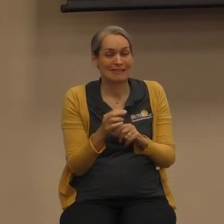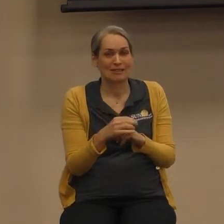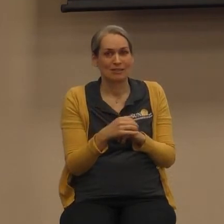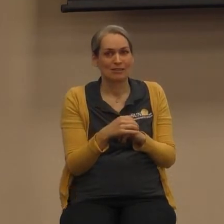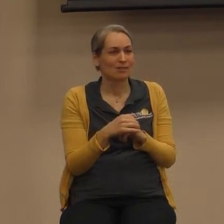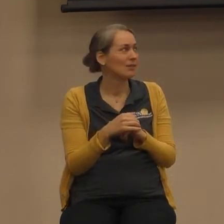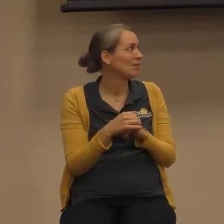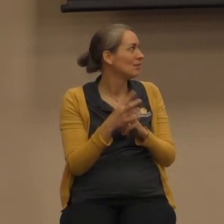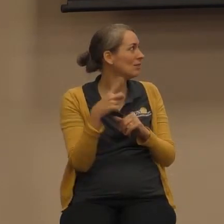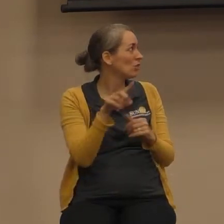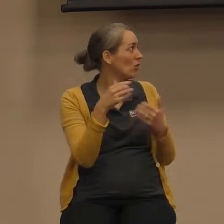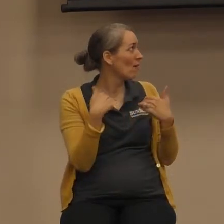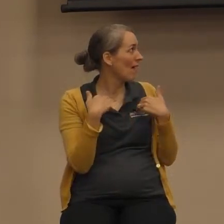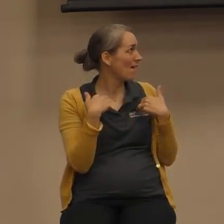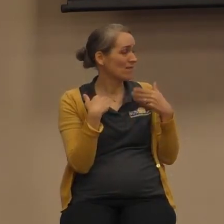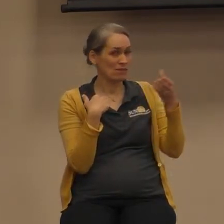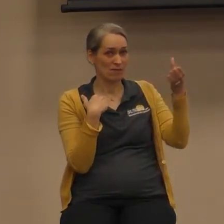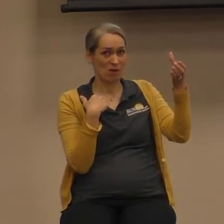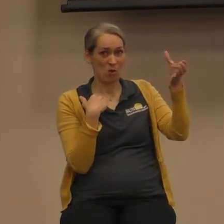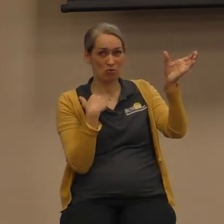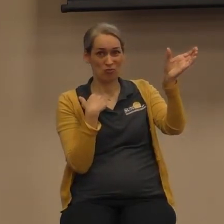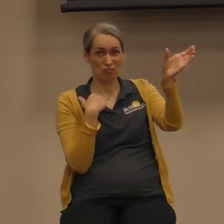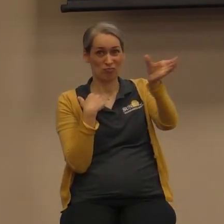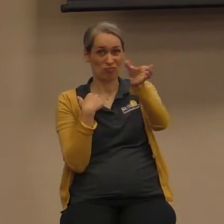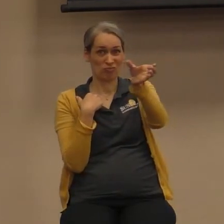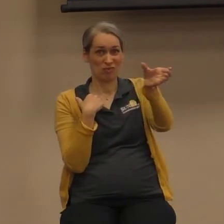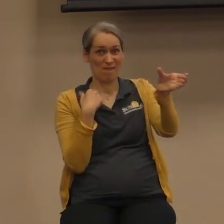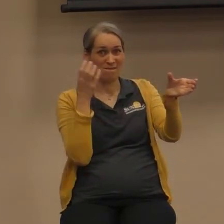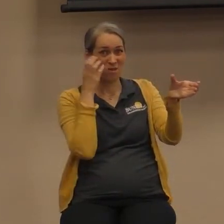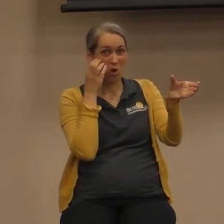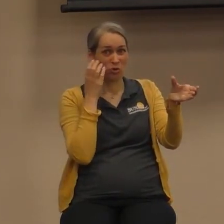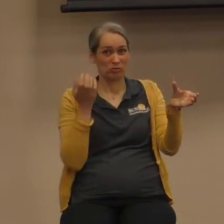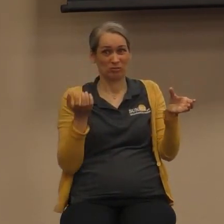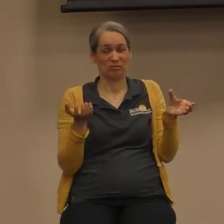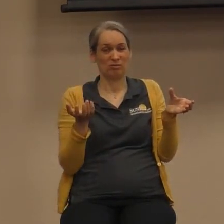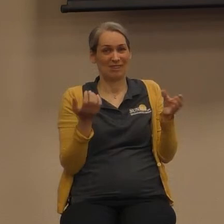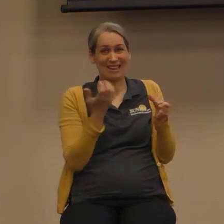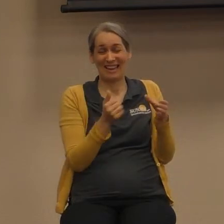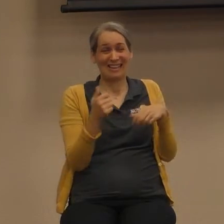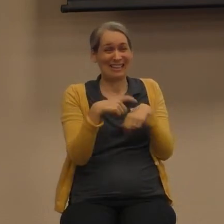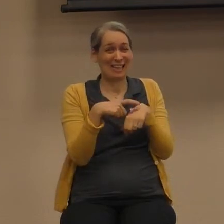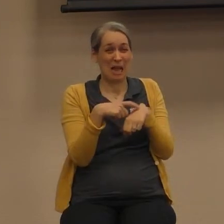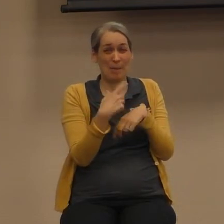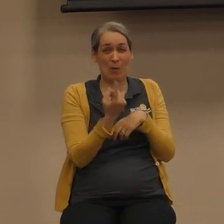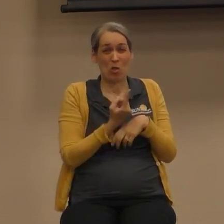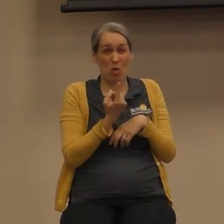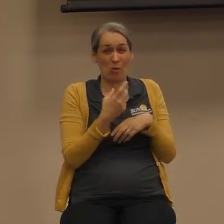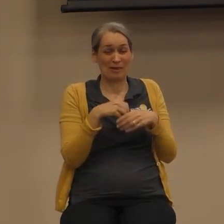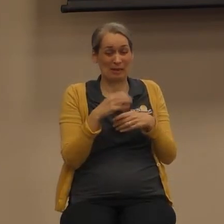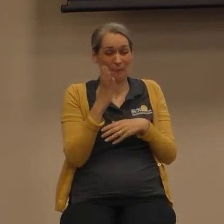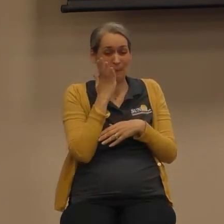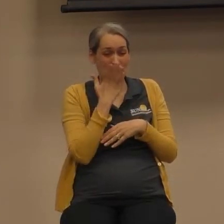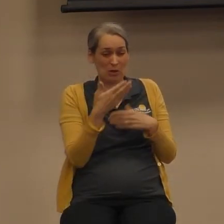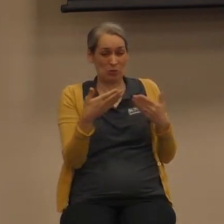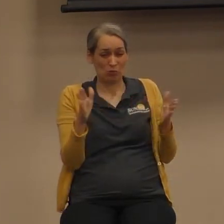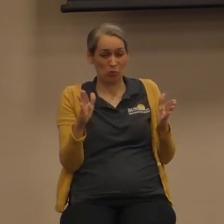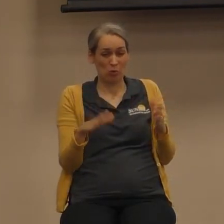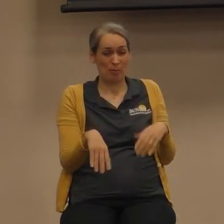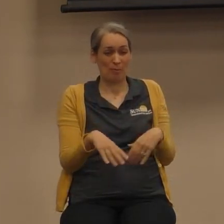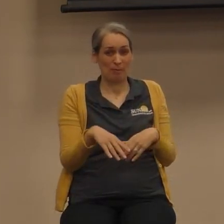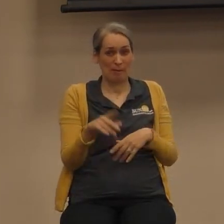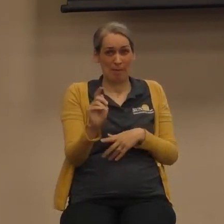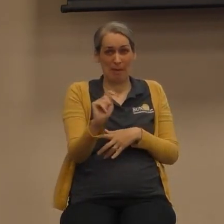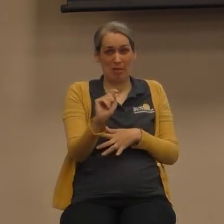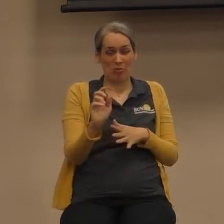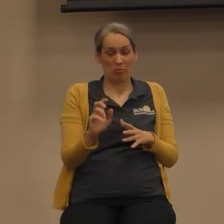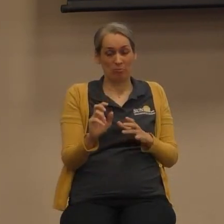Anybody got one of these? I mean, anytime you're alone in your bedroom, in the bathroom, it